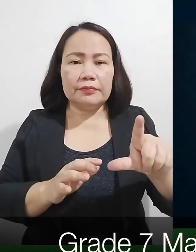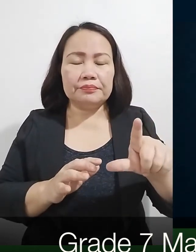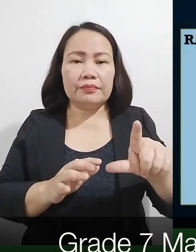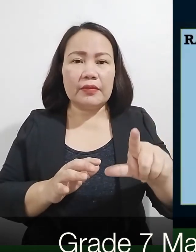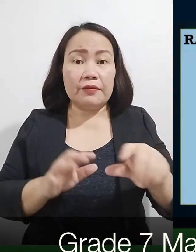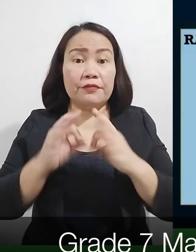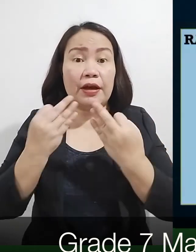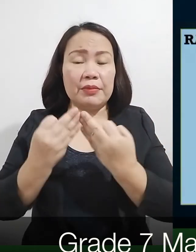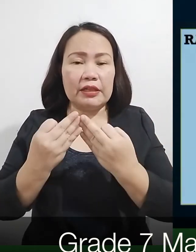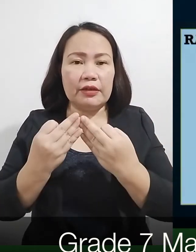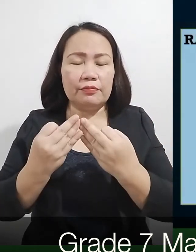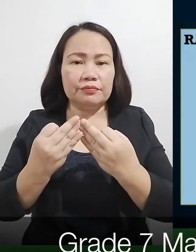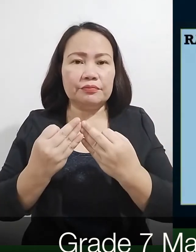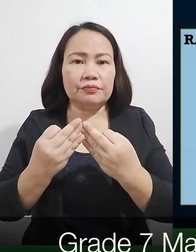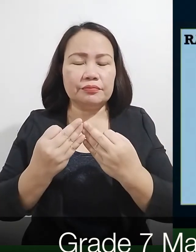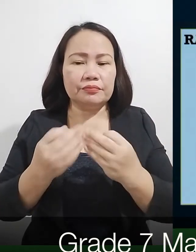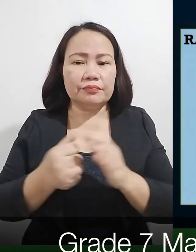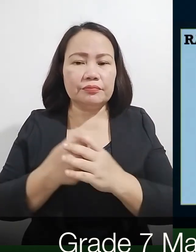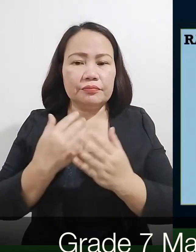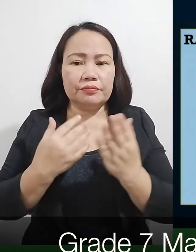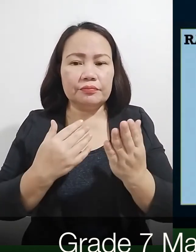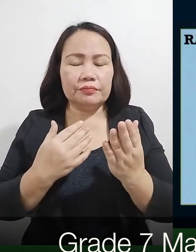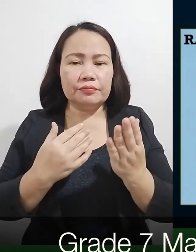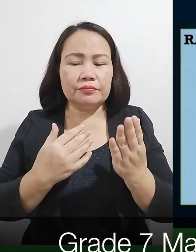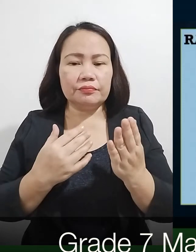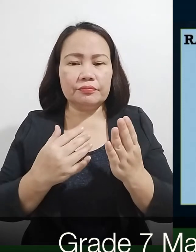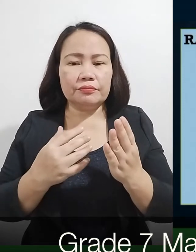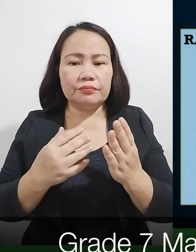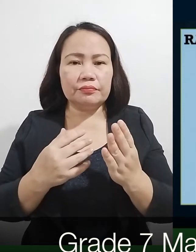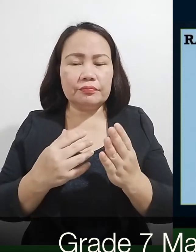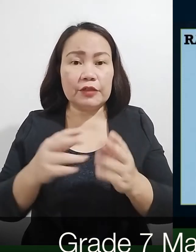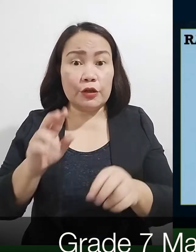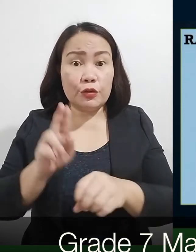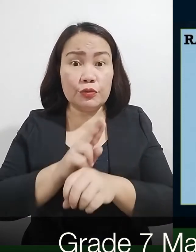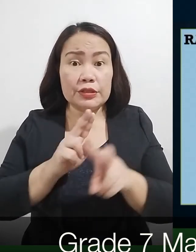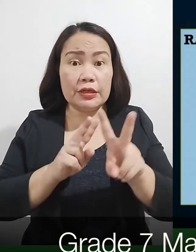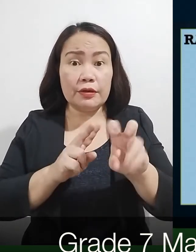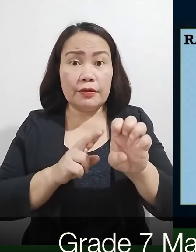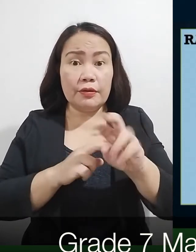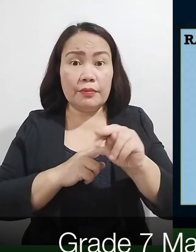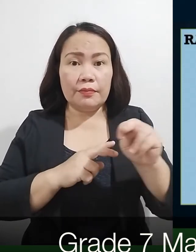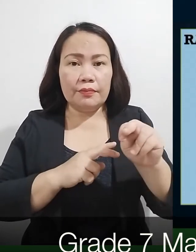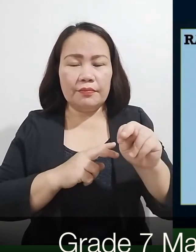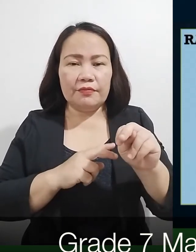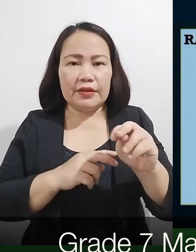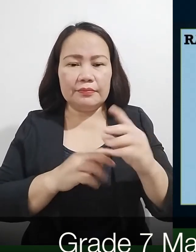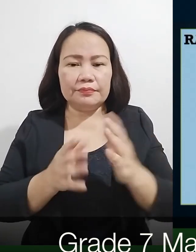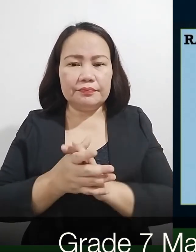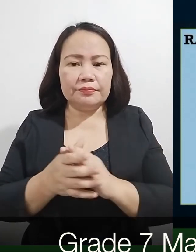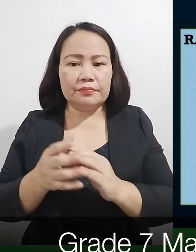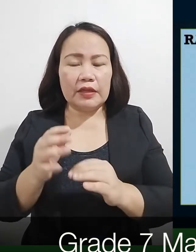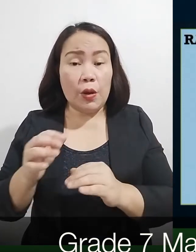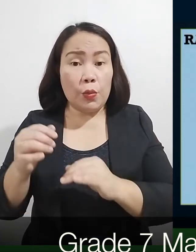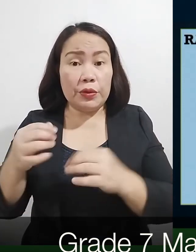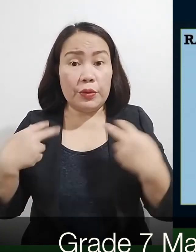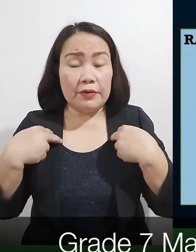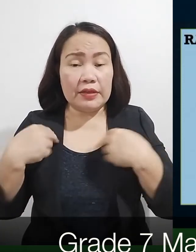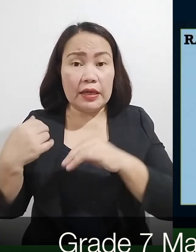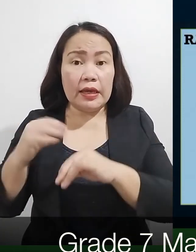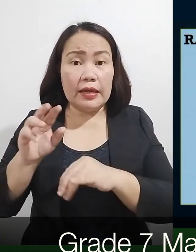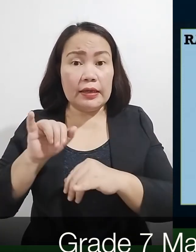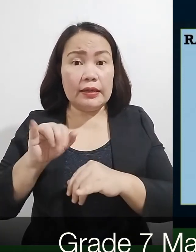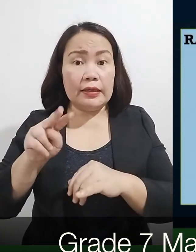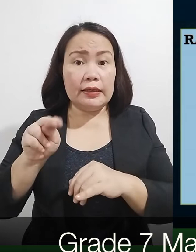Venn diagram. So, this is the family of rational numbers. We have integers and